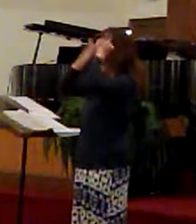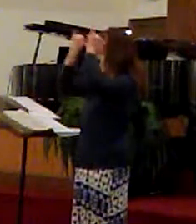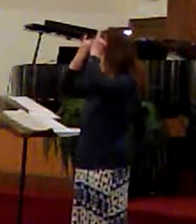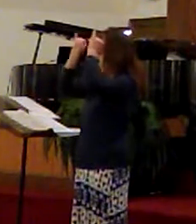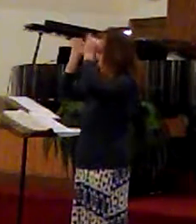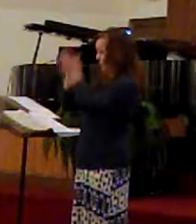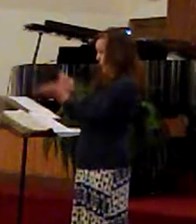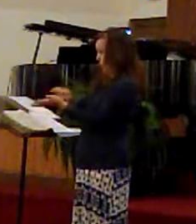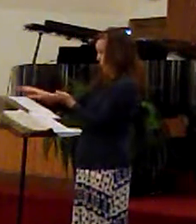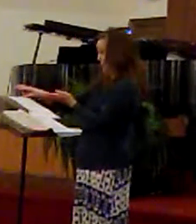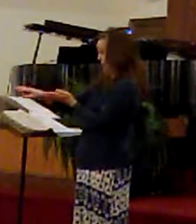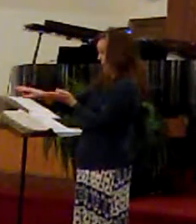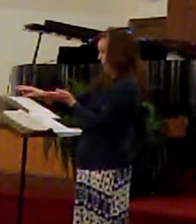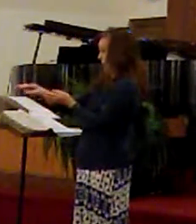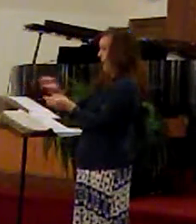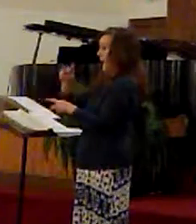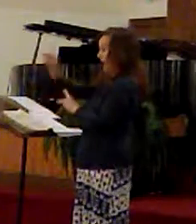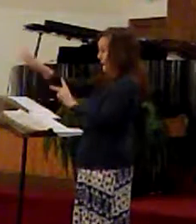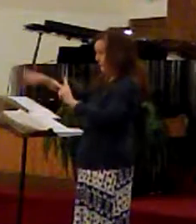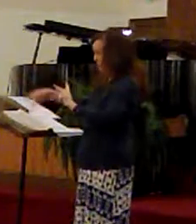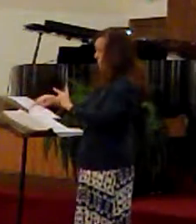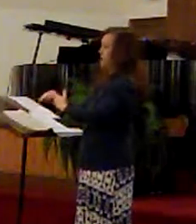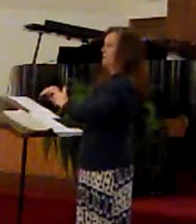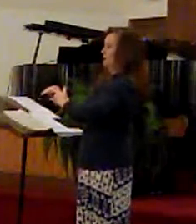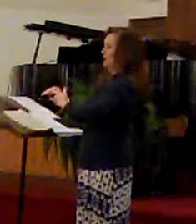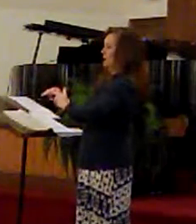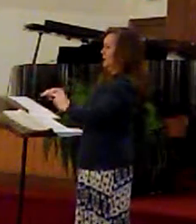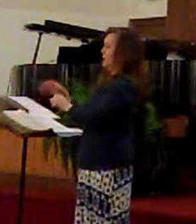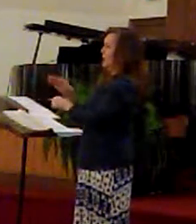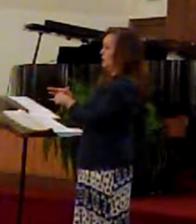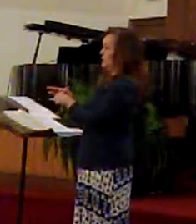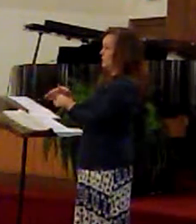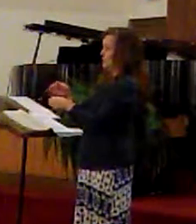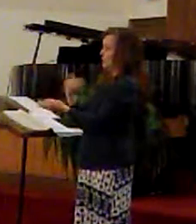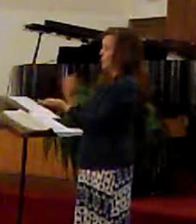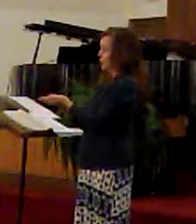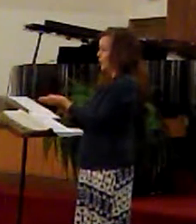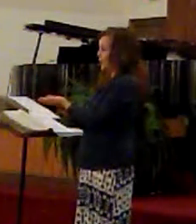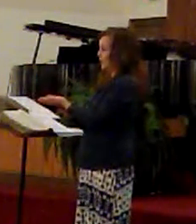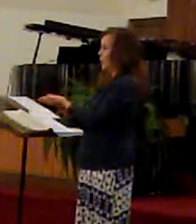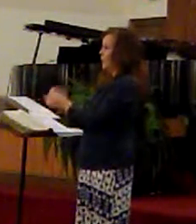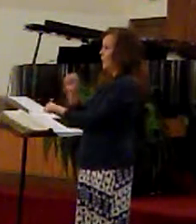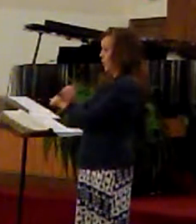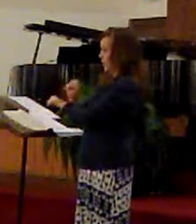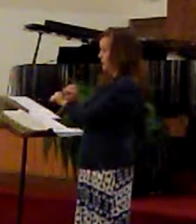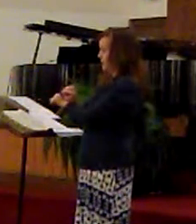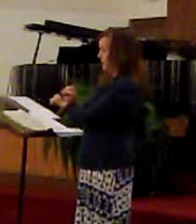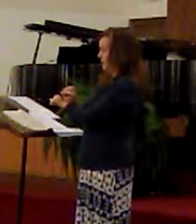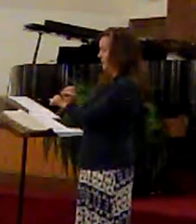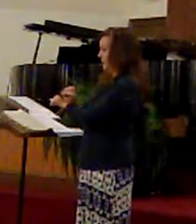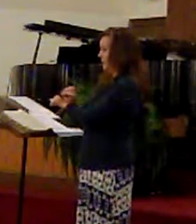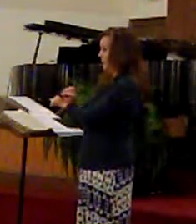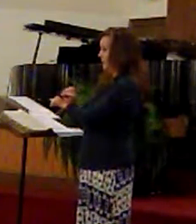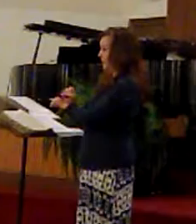may be perfect, truly furnished unto good works. Amen. But if we say we believe these are God's words,